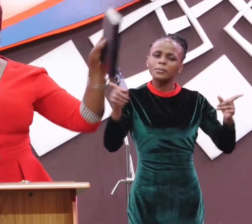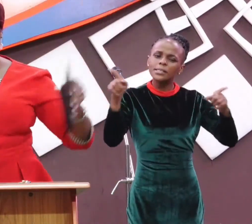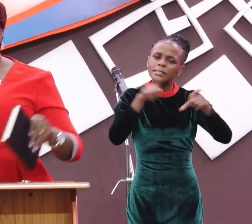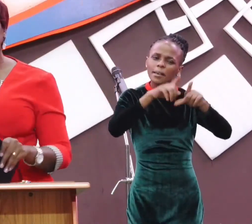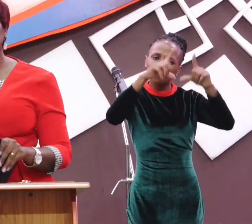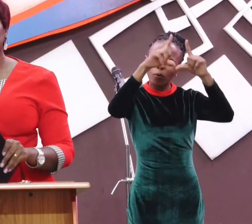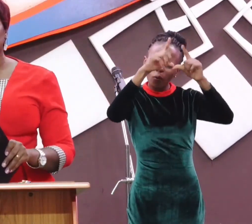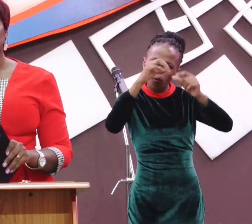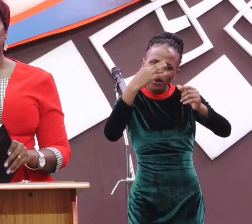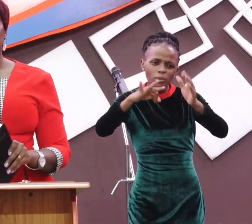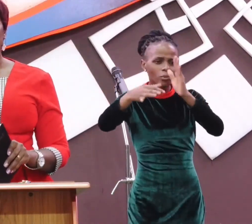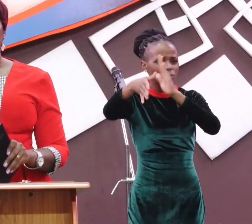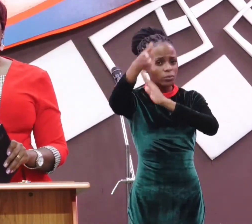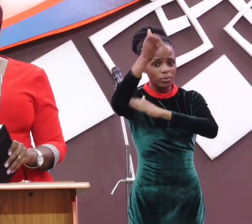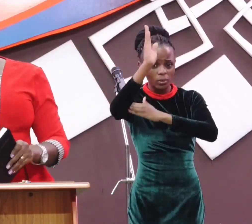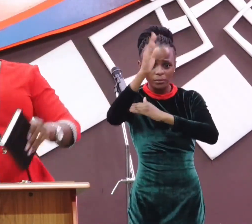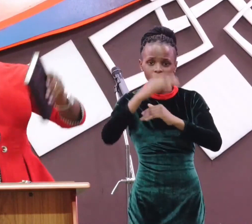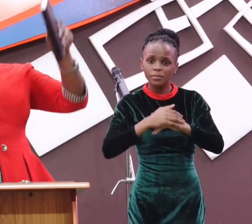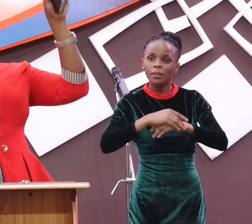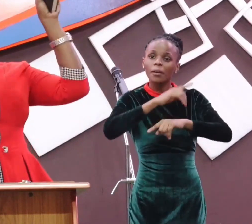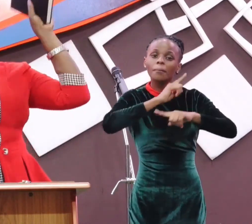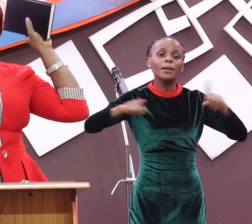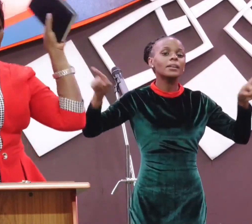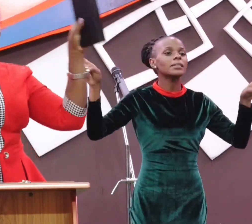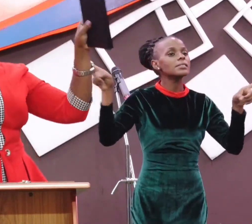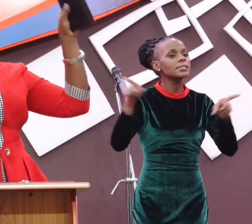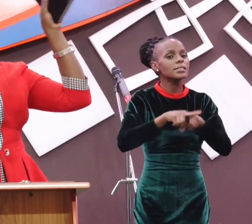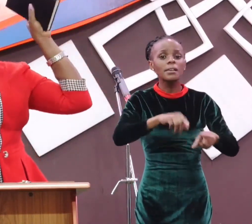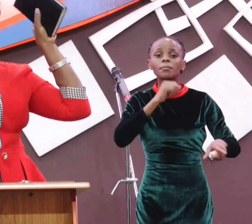to have a Bible as the word of God.